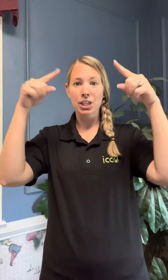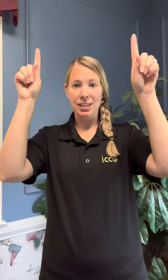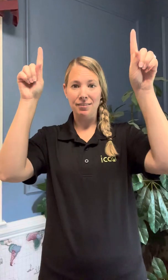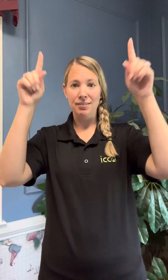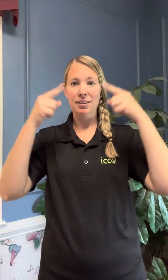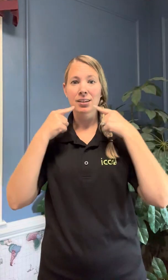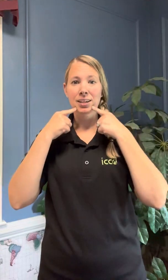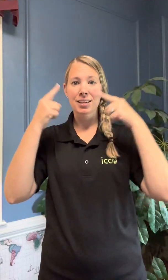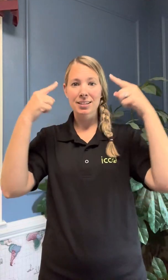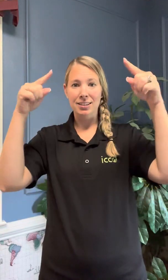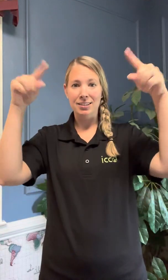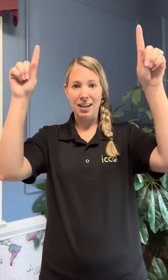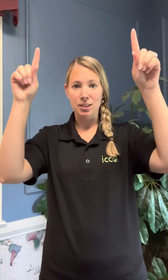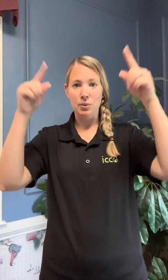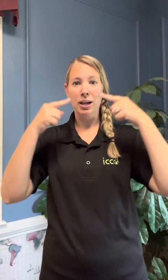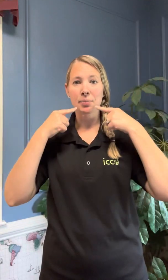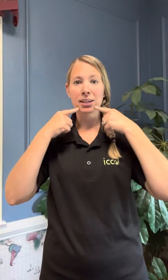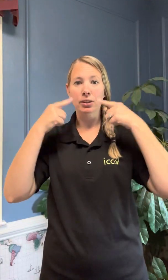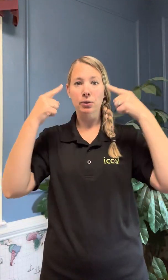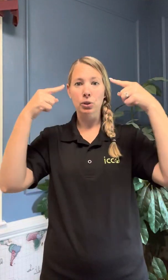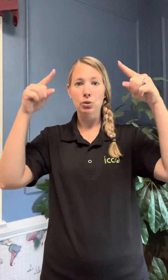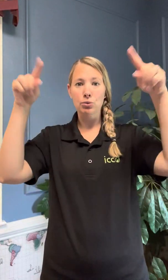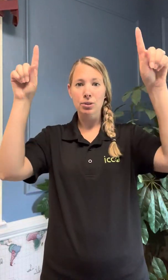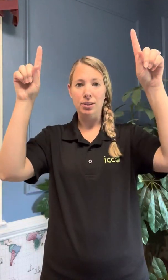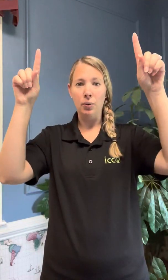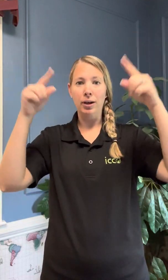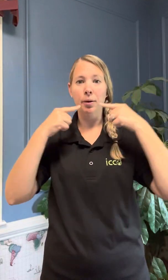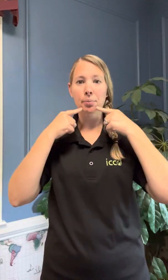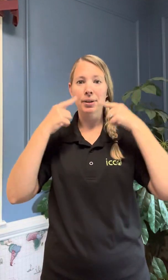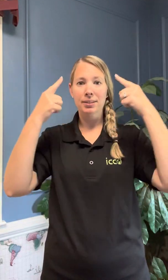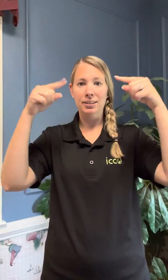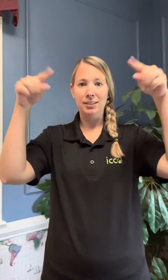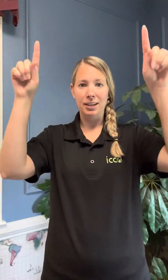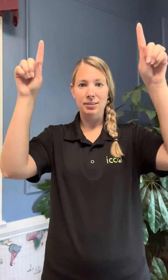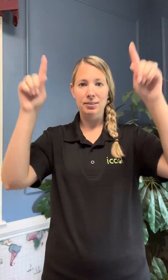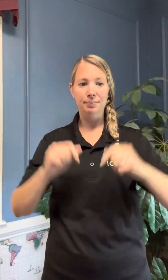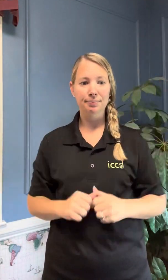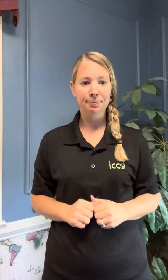Achieve. Success. We're kind of making little U's going up. Success.